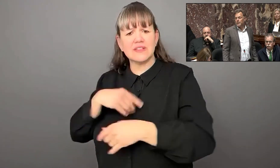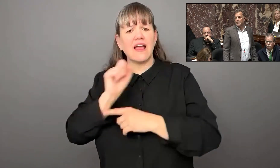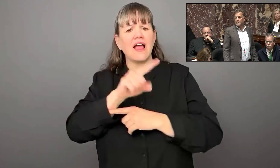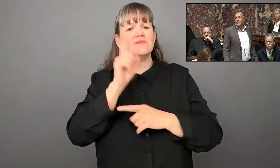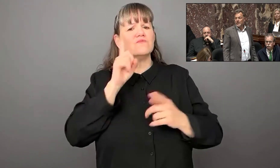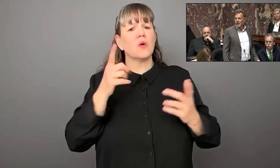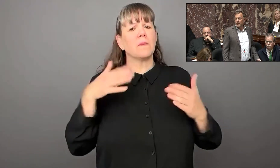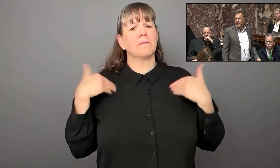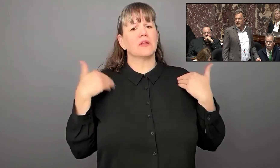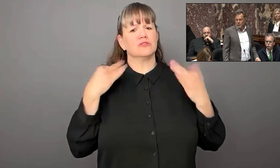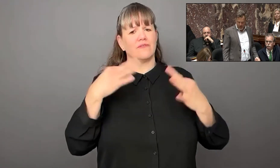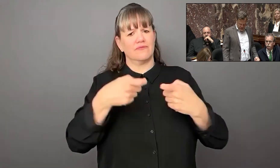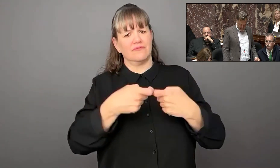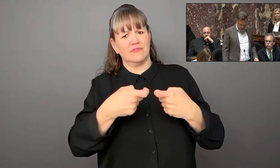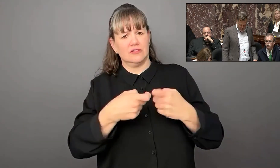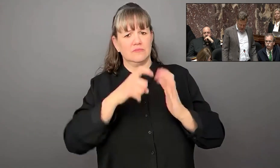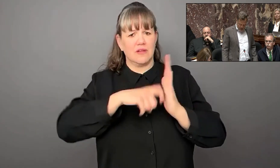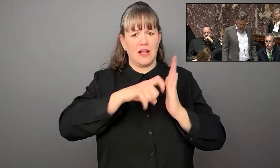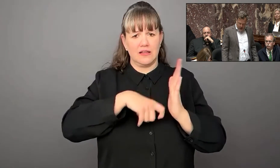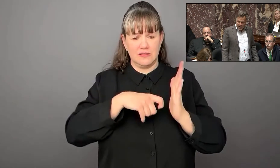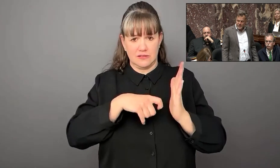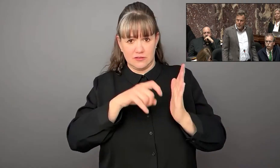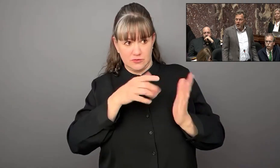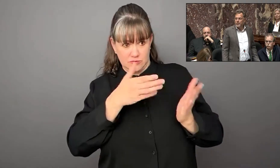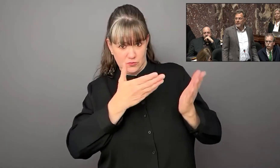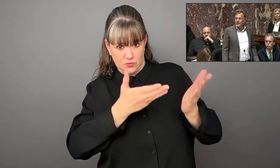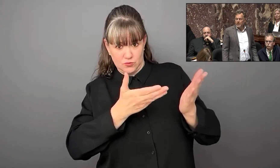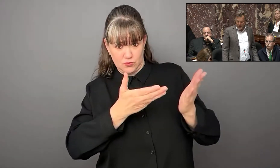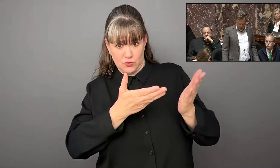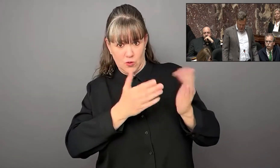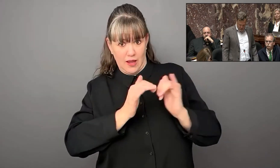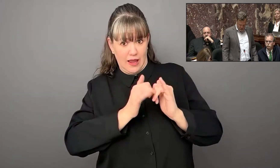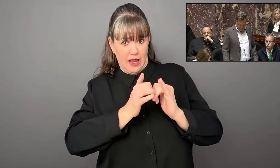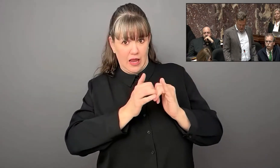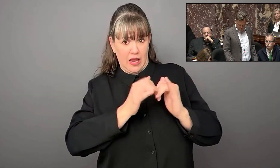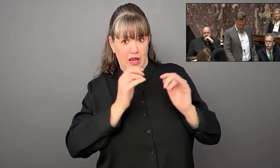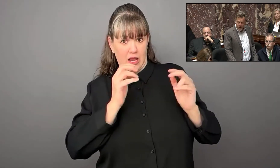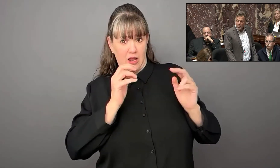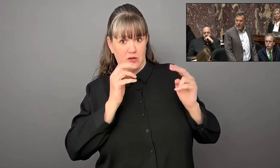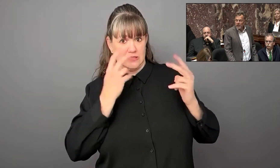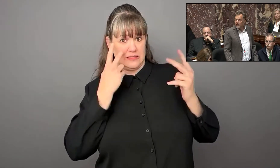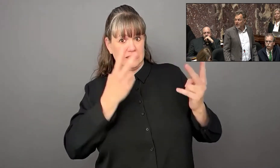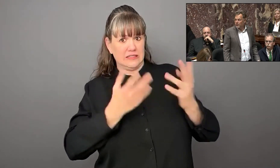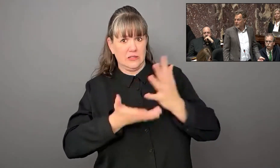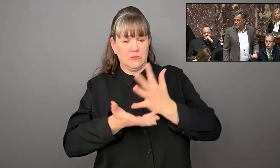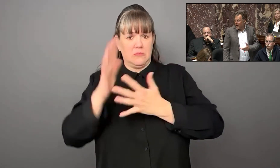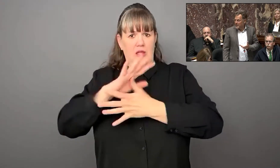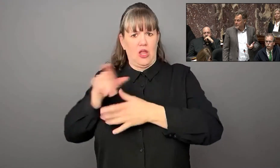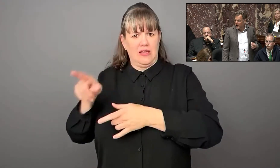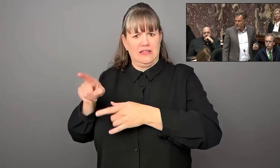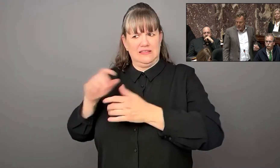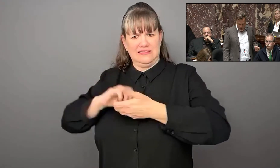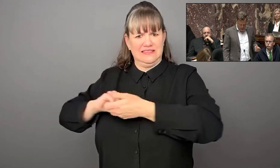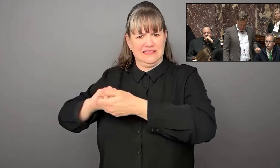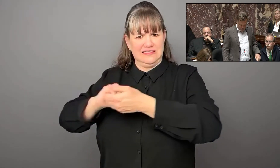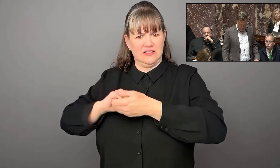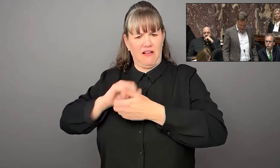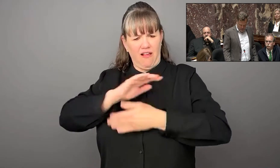British Columbians to see climate stabilization as a populist collective effort and giving government of any